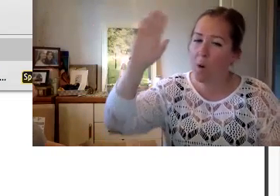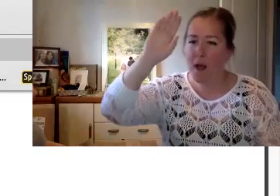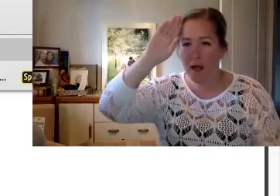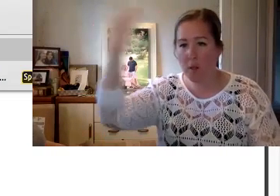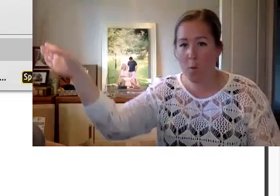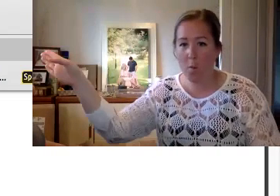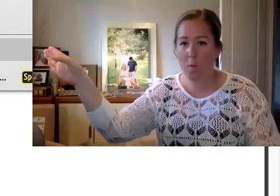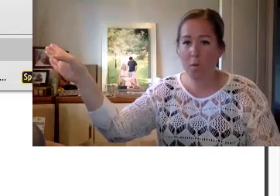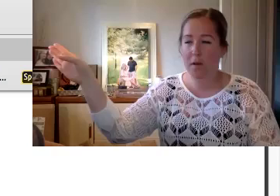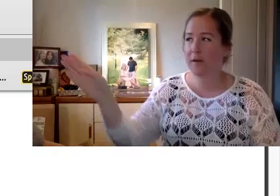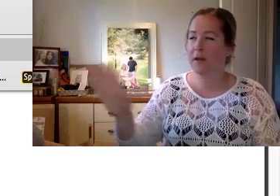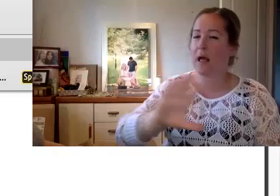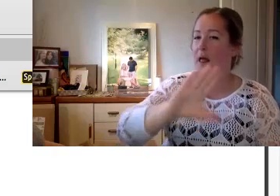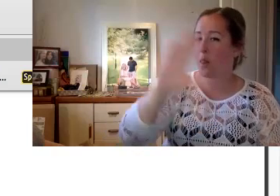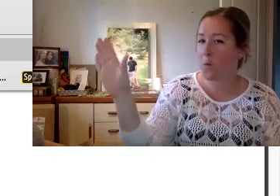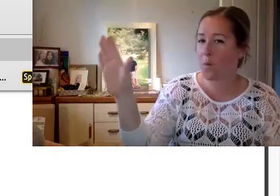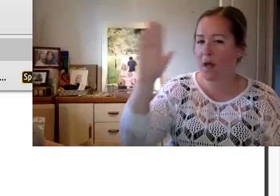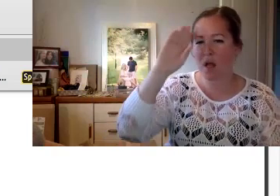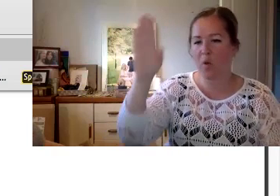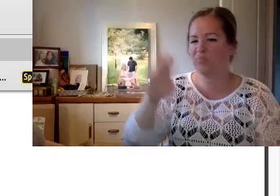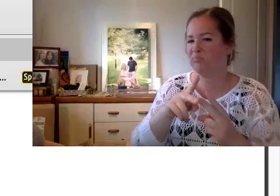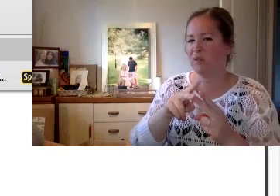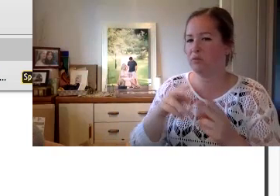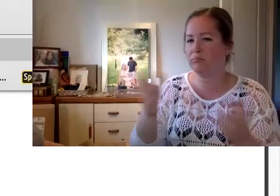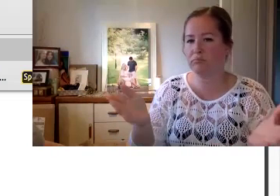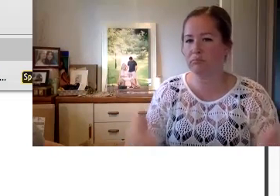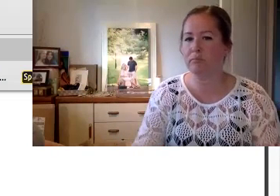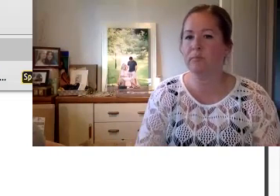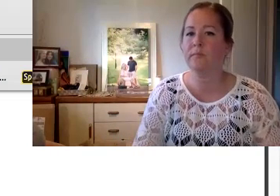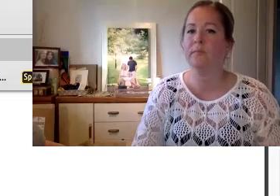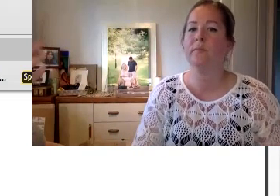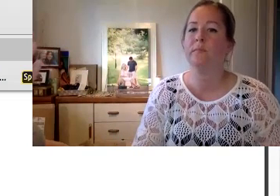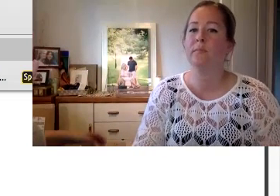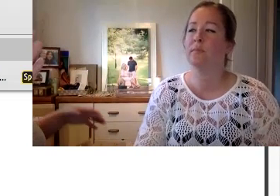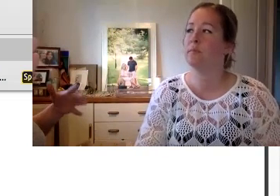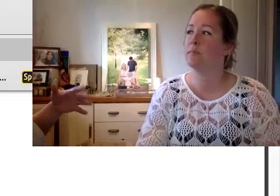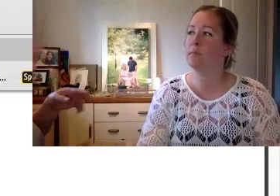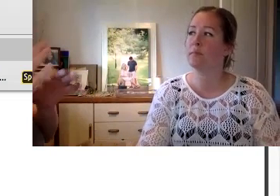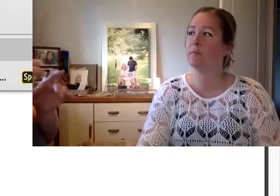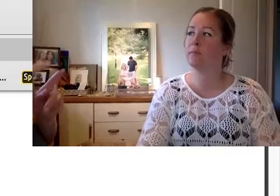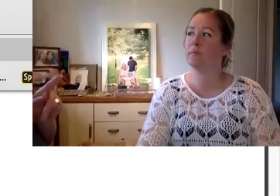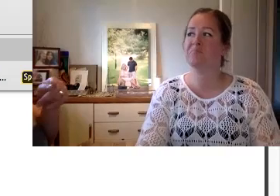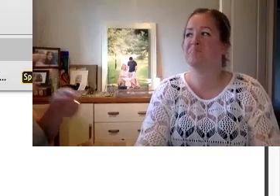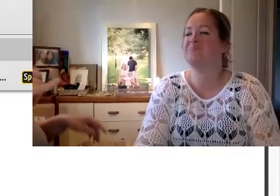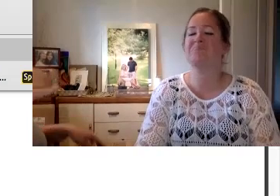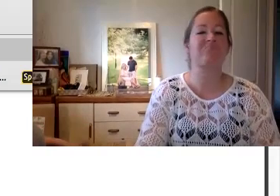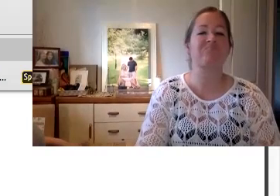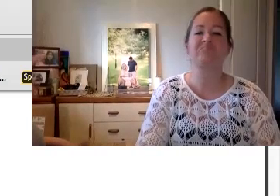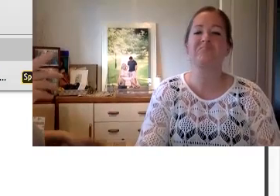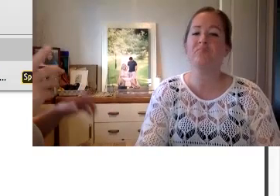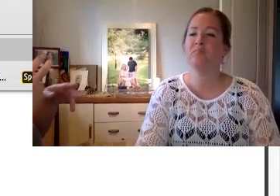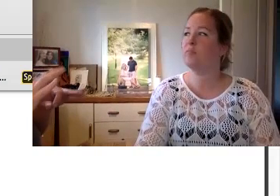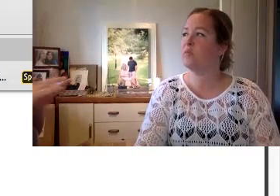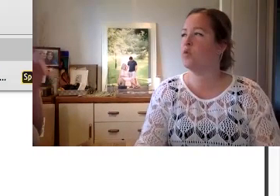Just hello, hello, hello. Nothing special, like as far as nothing difficult with that.